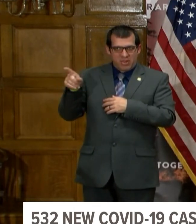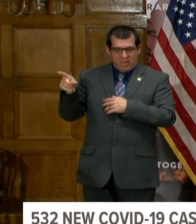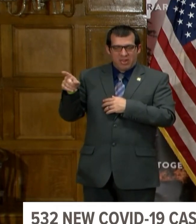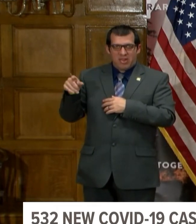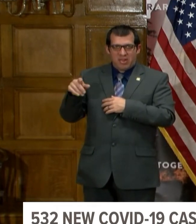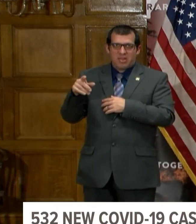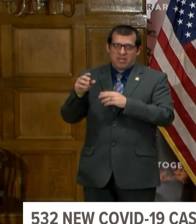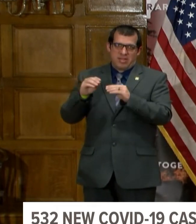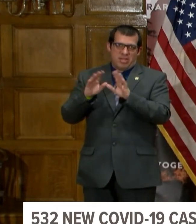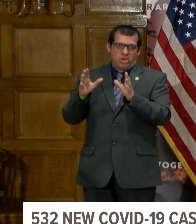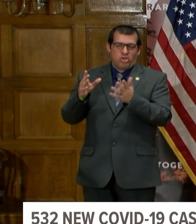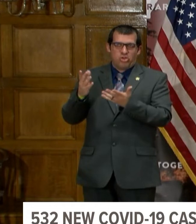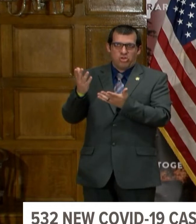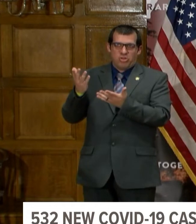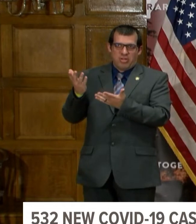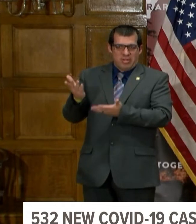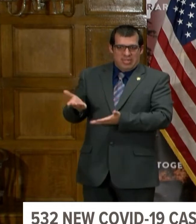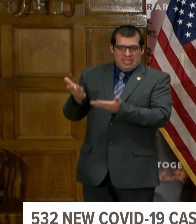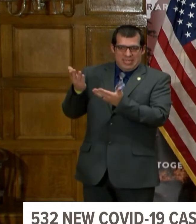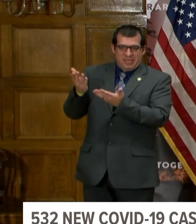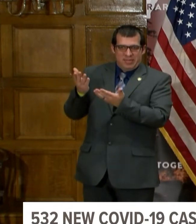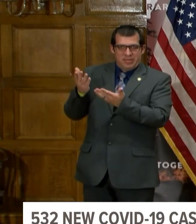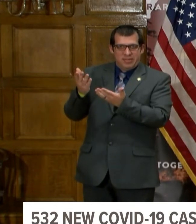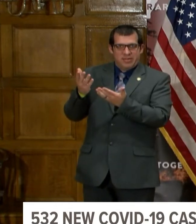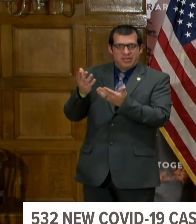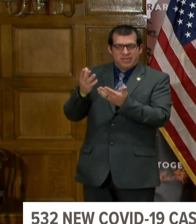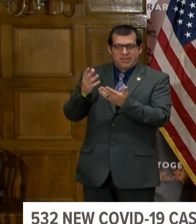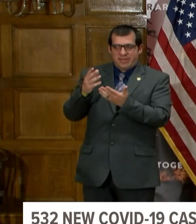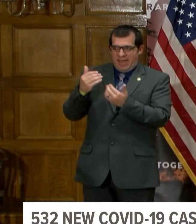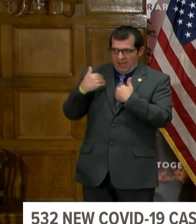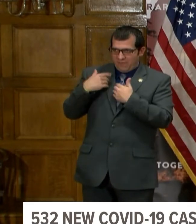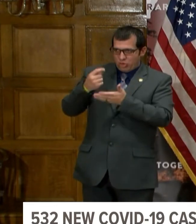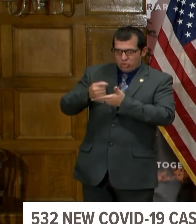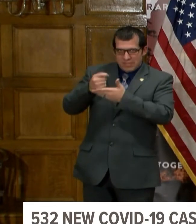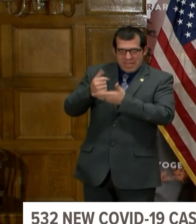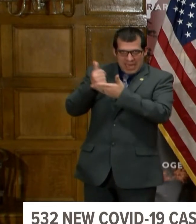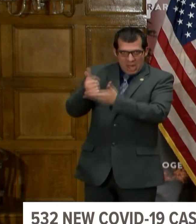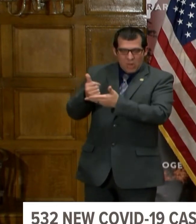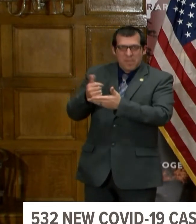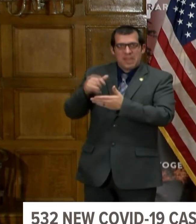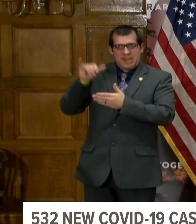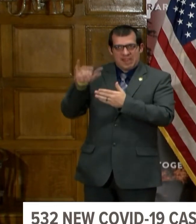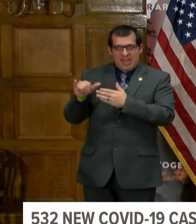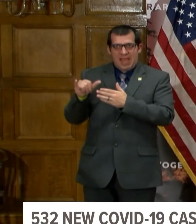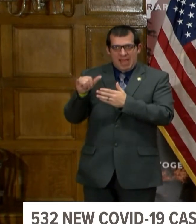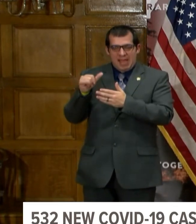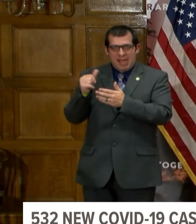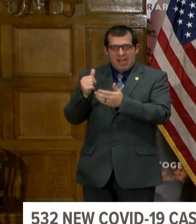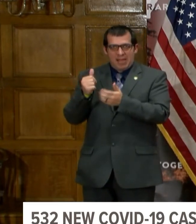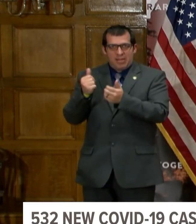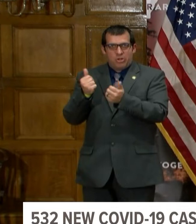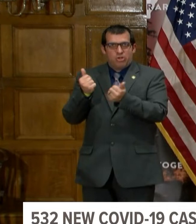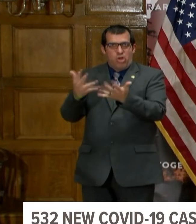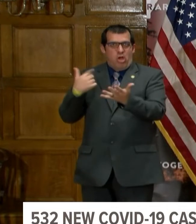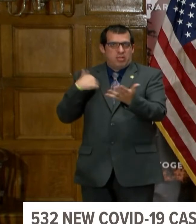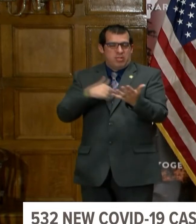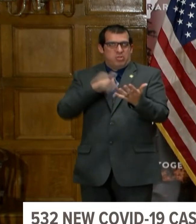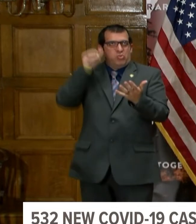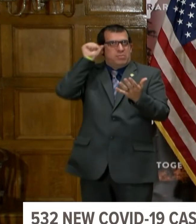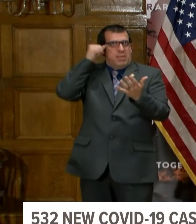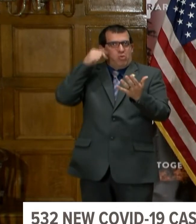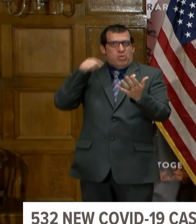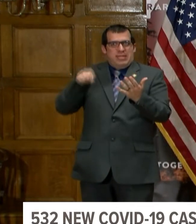the fact that he is taking treatment for this, that is the reminder of the seriousness of it. The fact